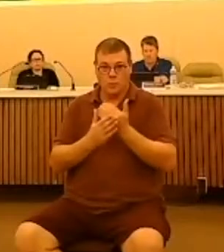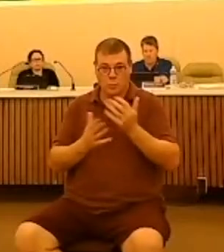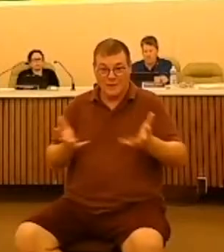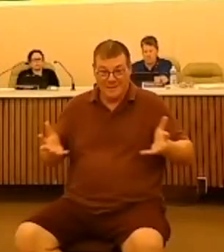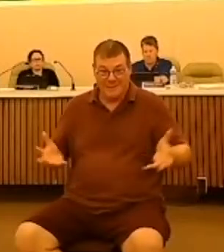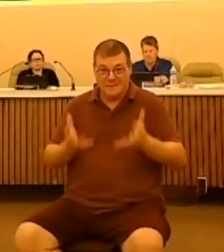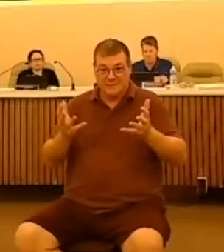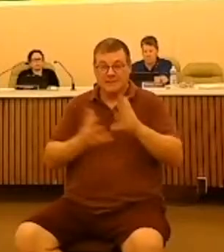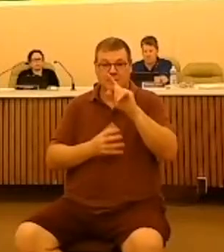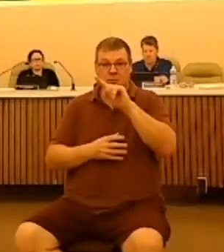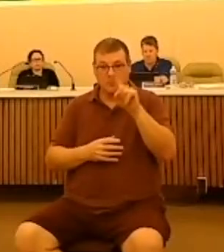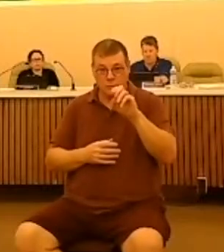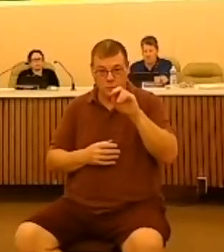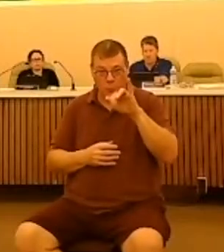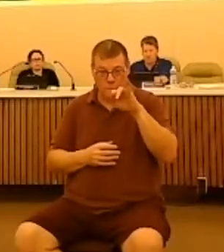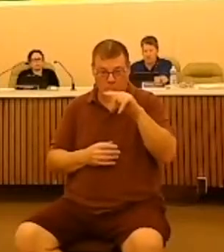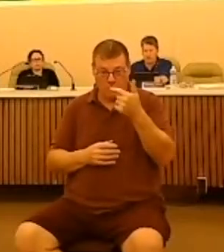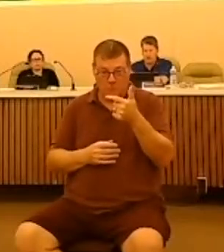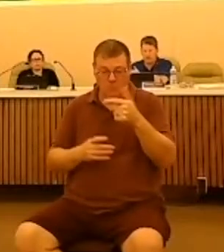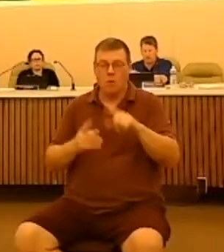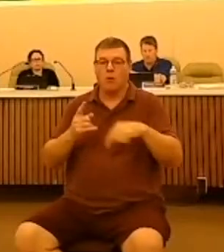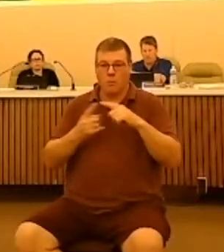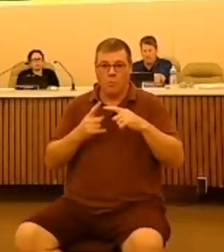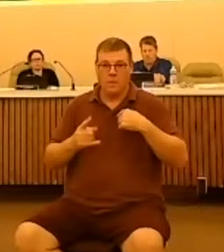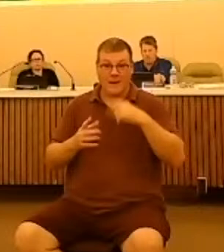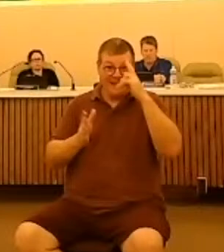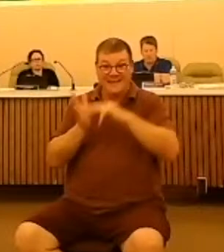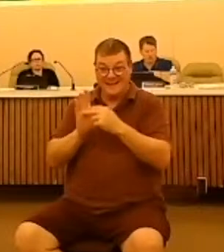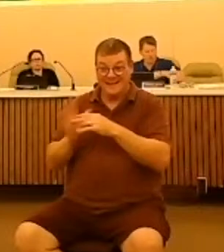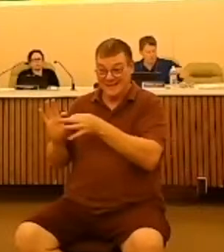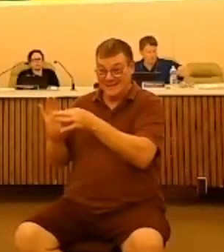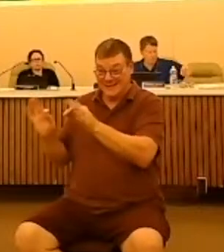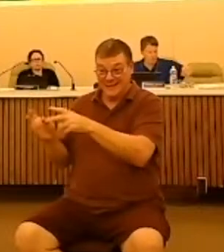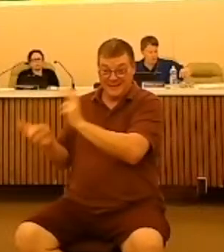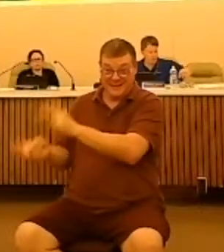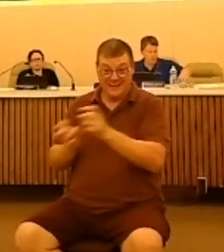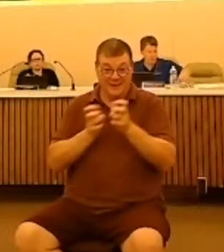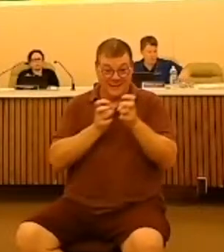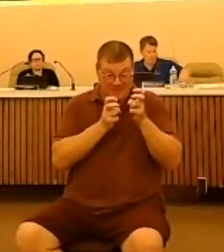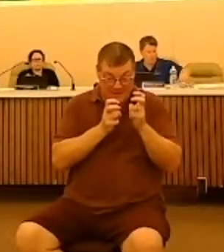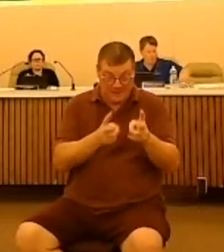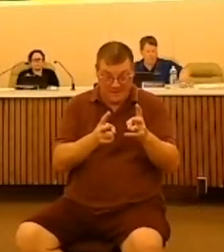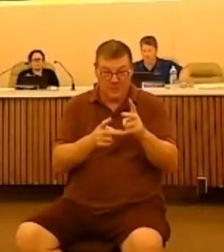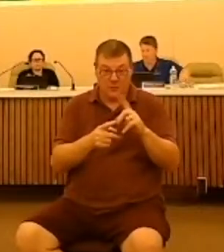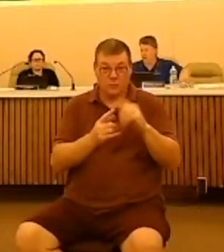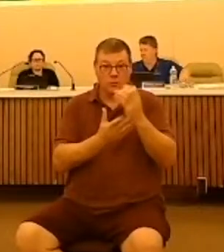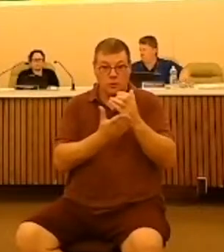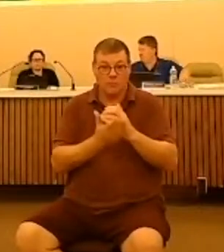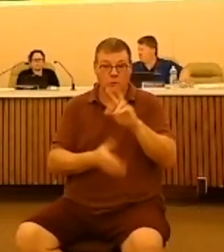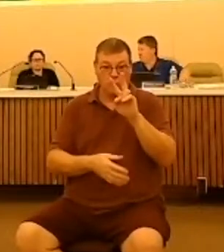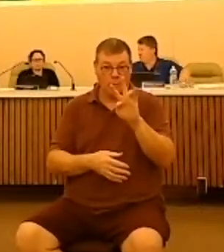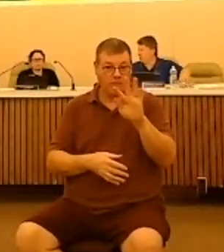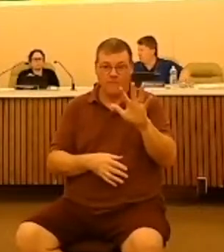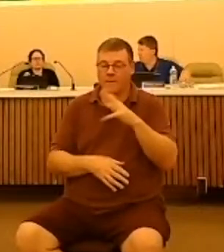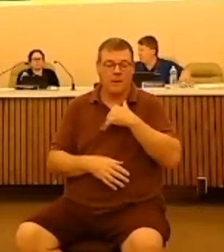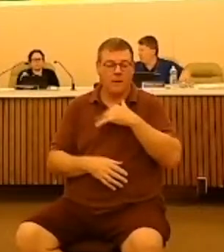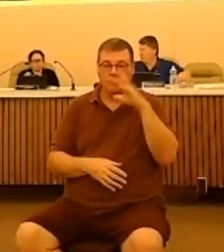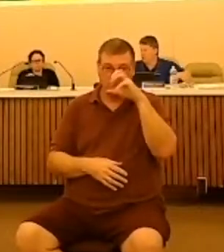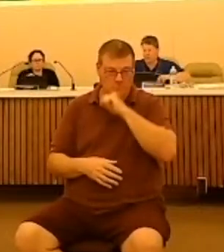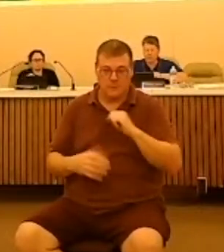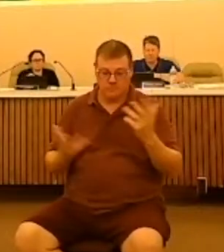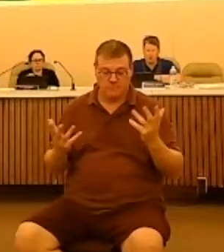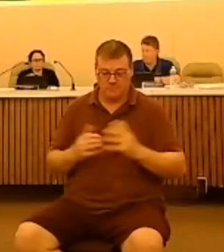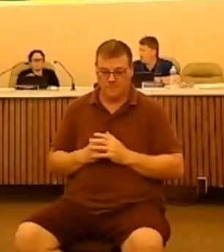incentive zoning portion. We had intended to move that one sentence over to Chapter 245 and we just missed it.